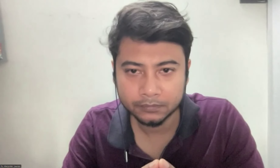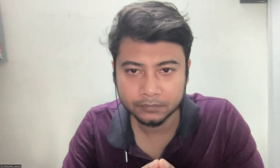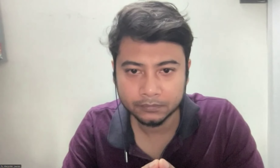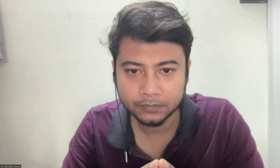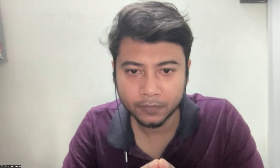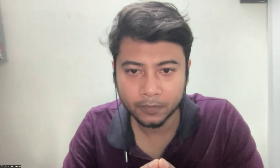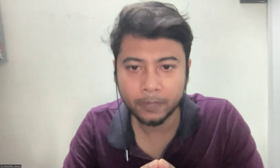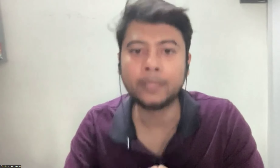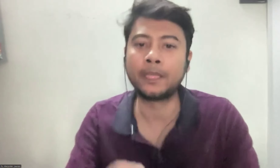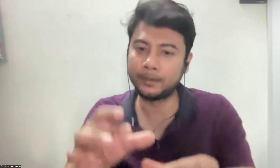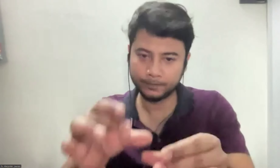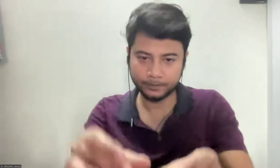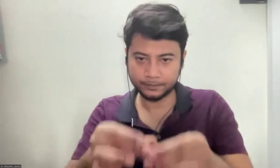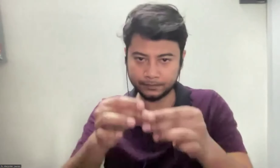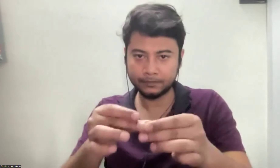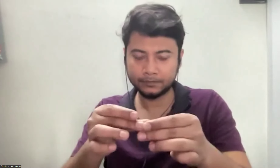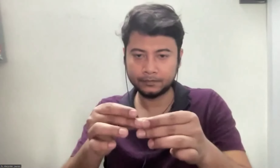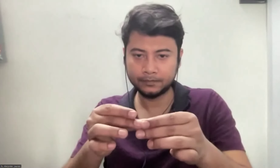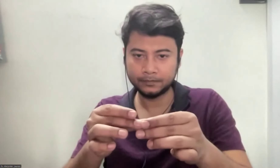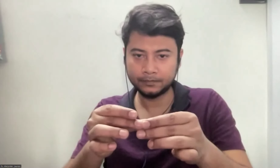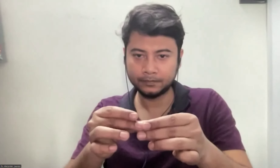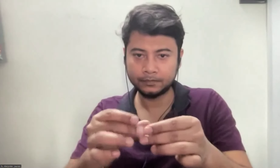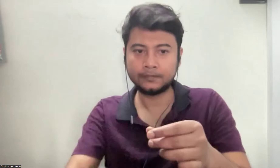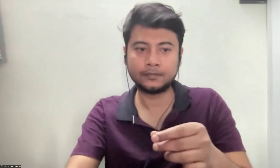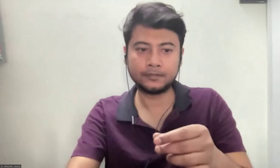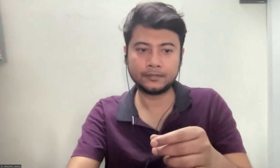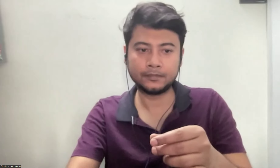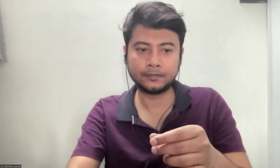Again, we rotate it 7 times.